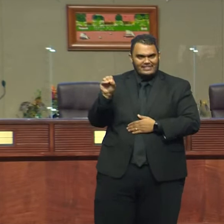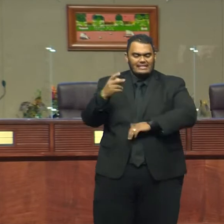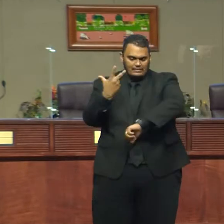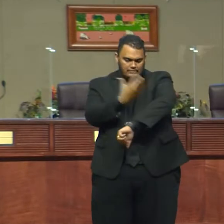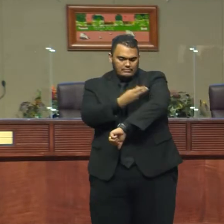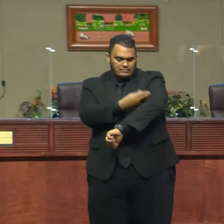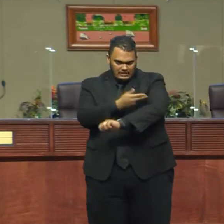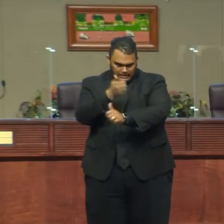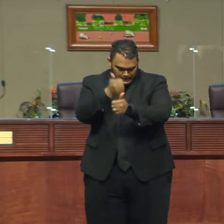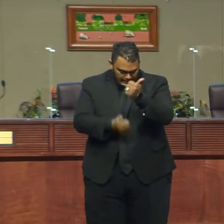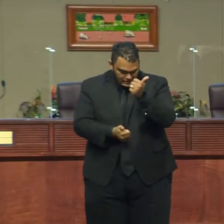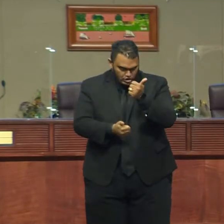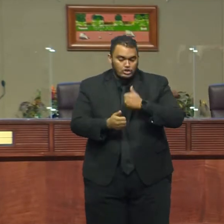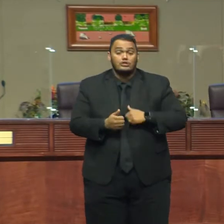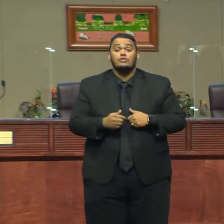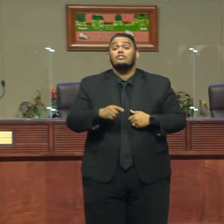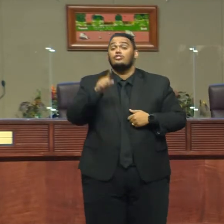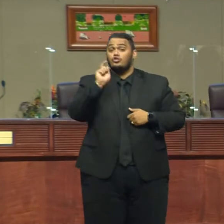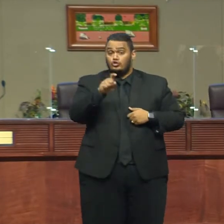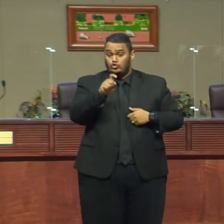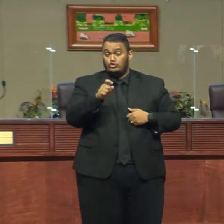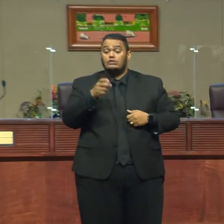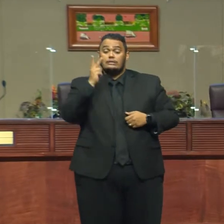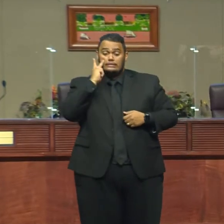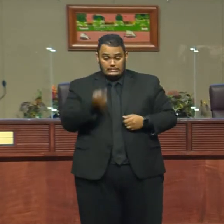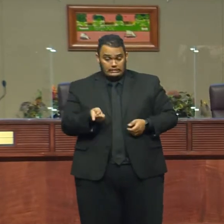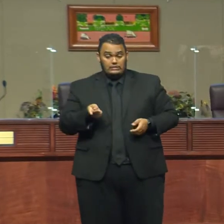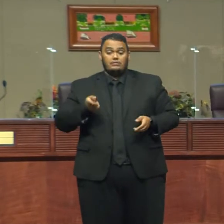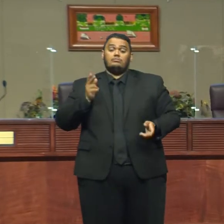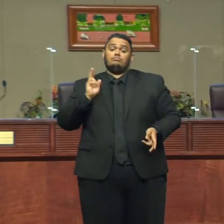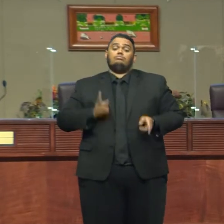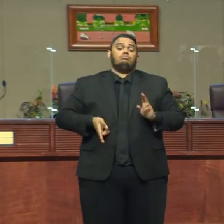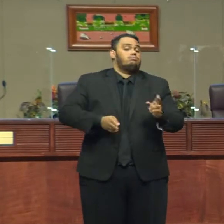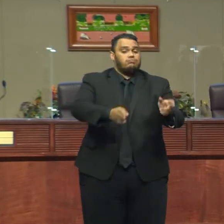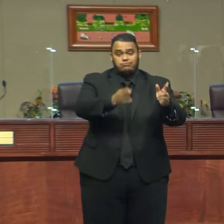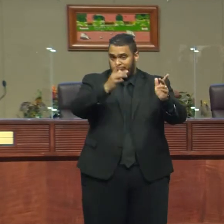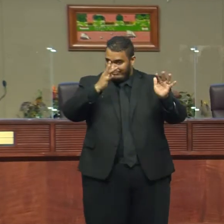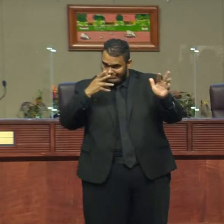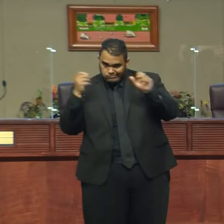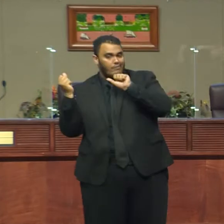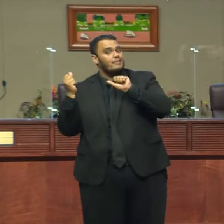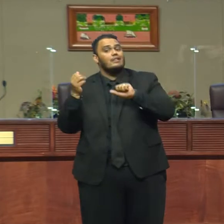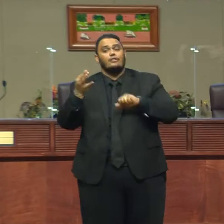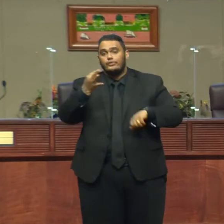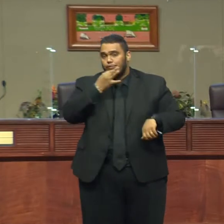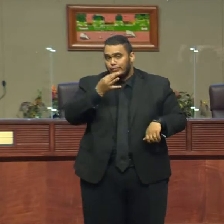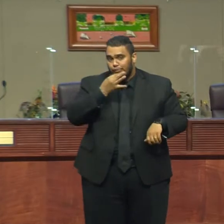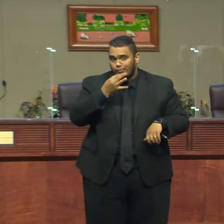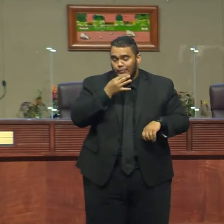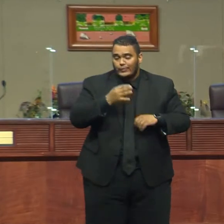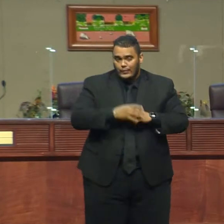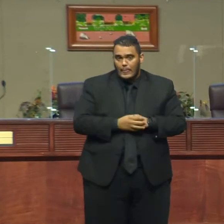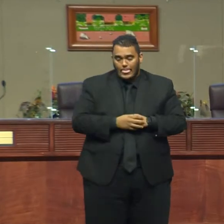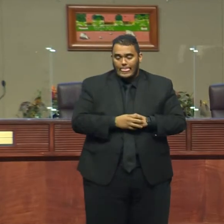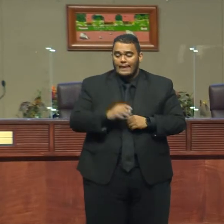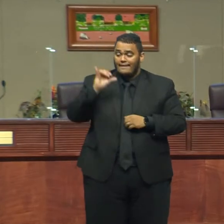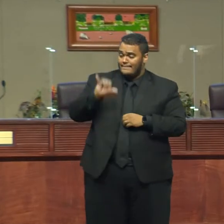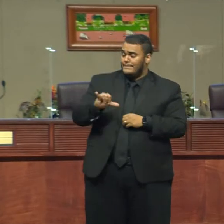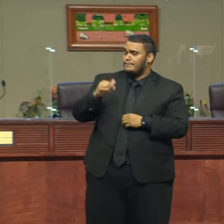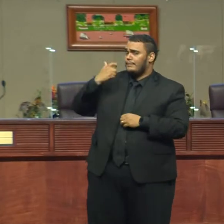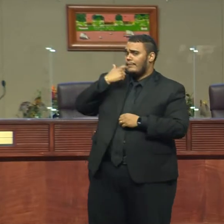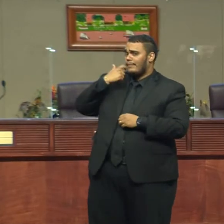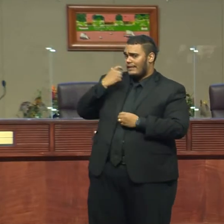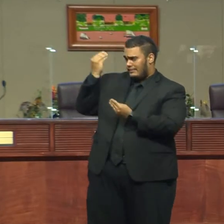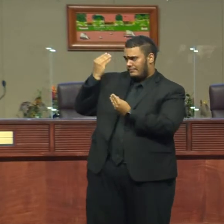that ramping up very quickly as well. So that's what we were told on